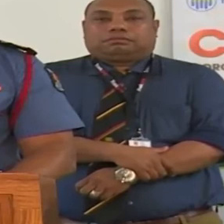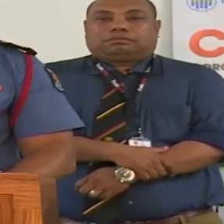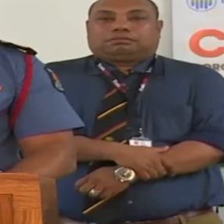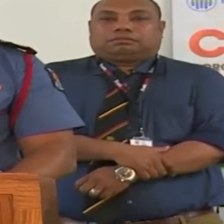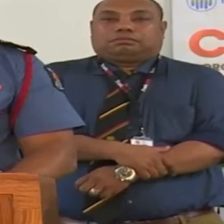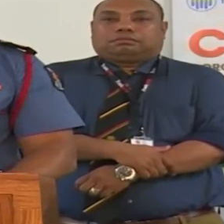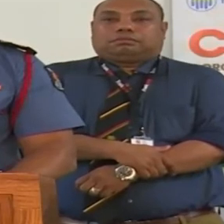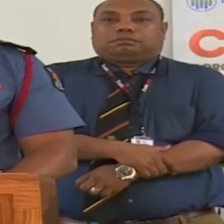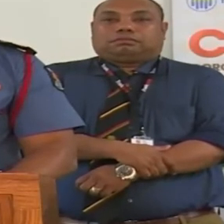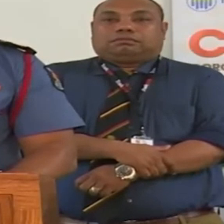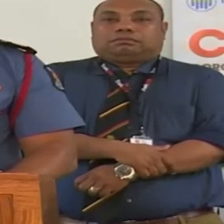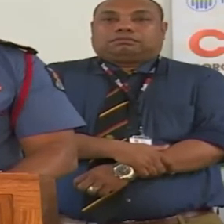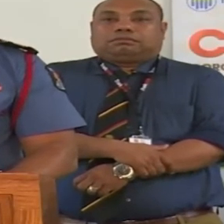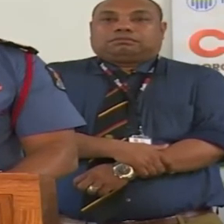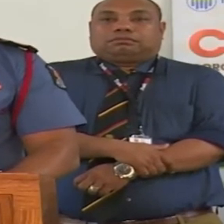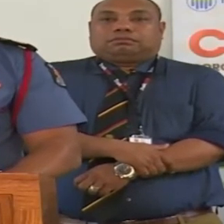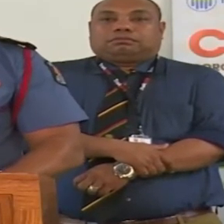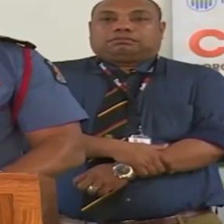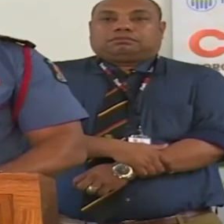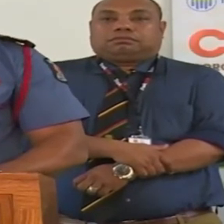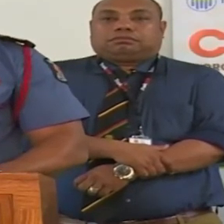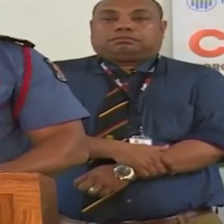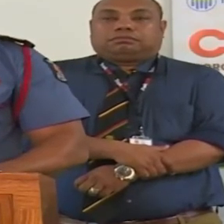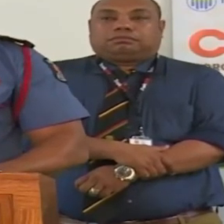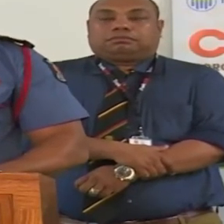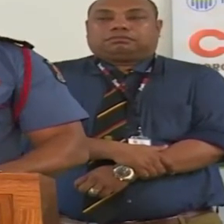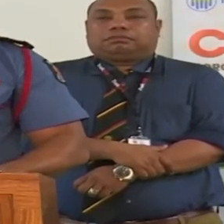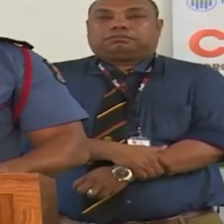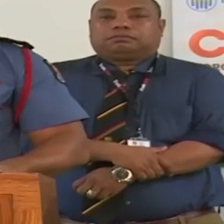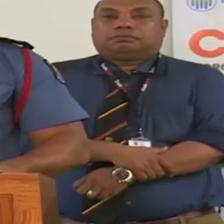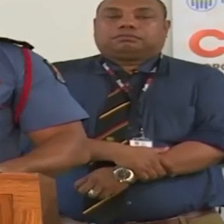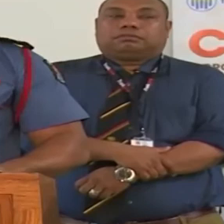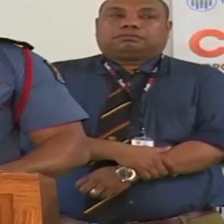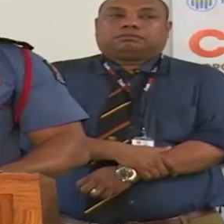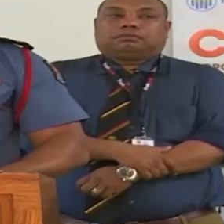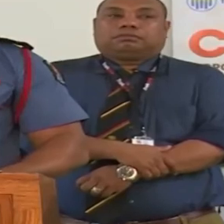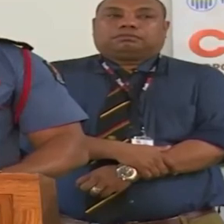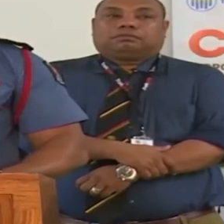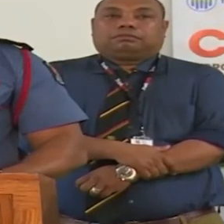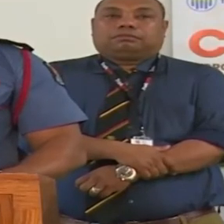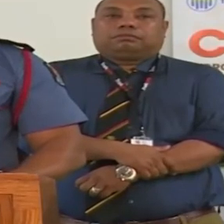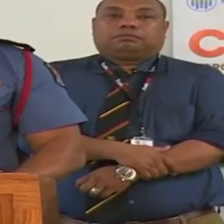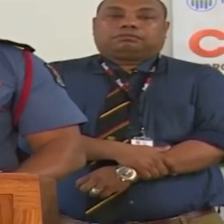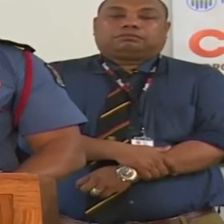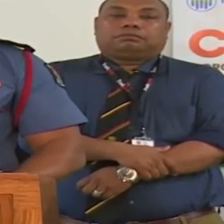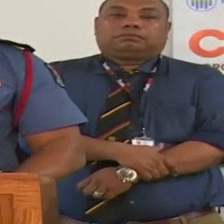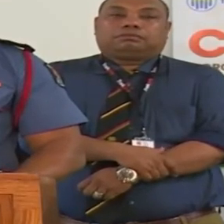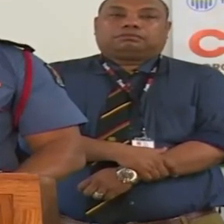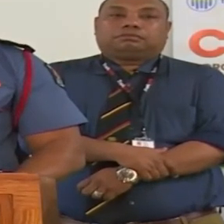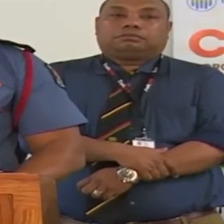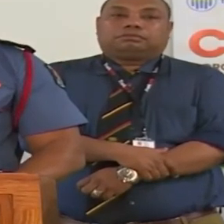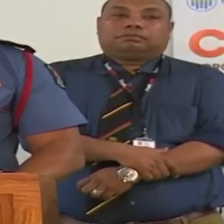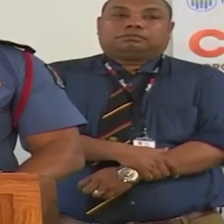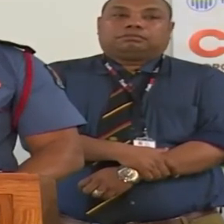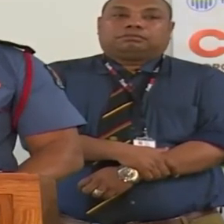some results, some negative too. All all the other health workers will be in go pass or